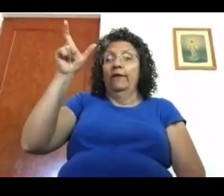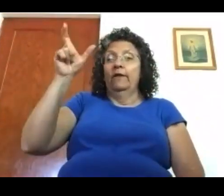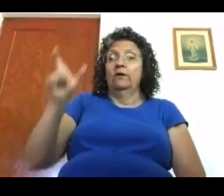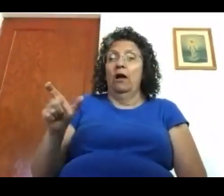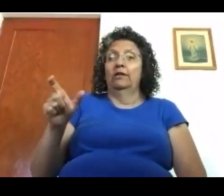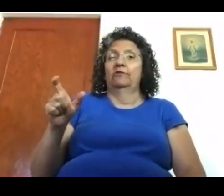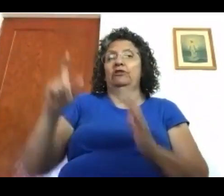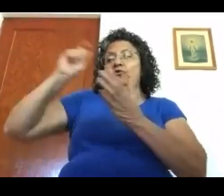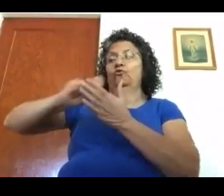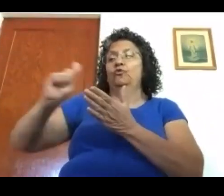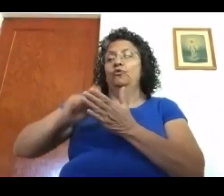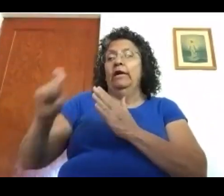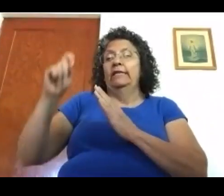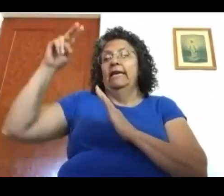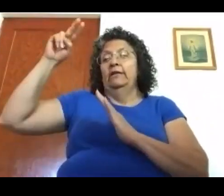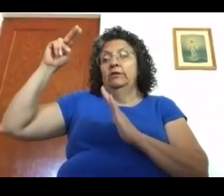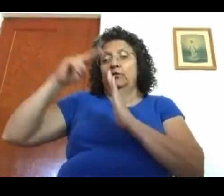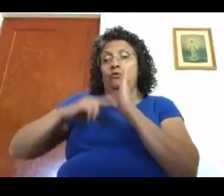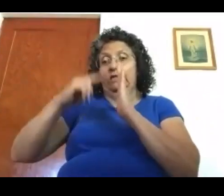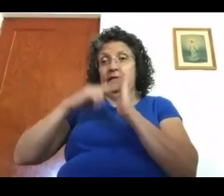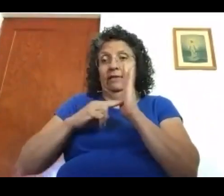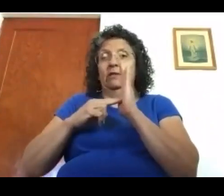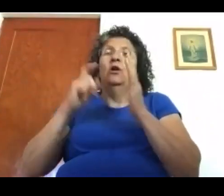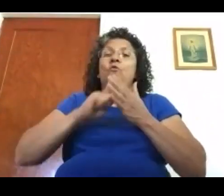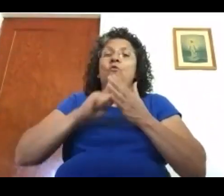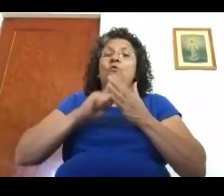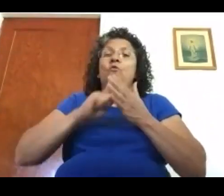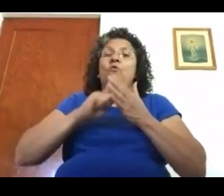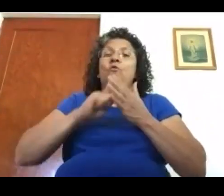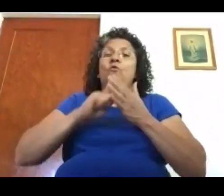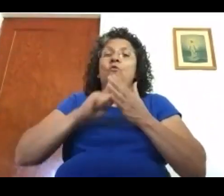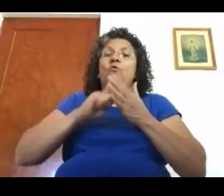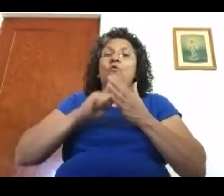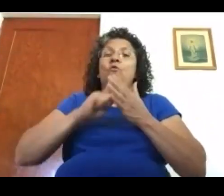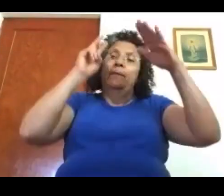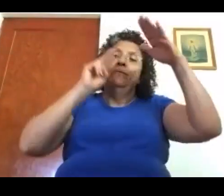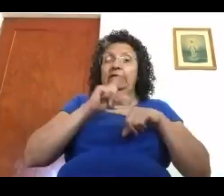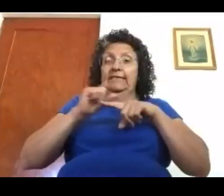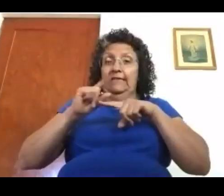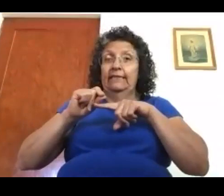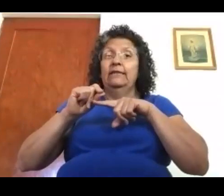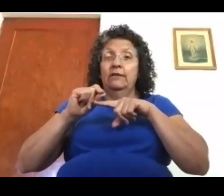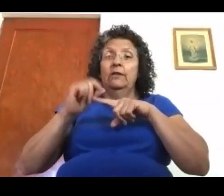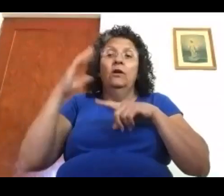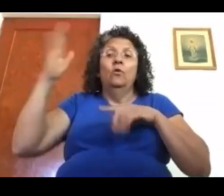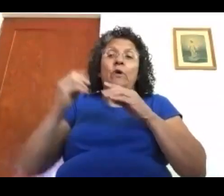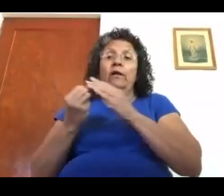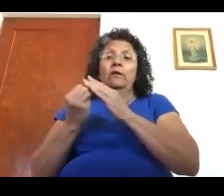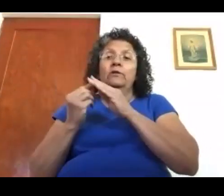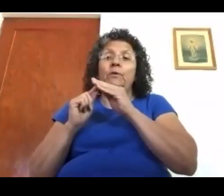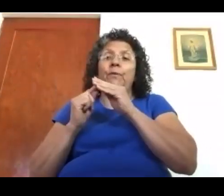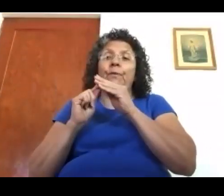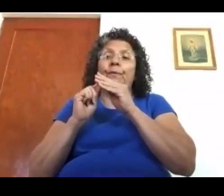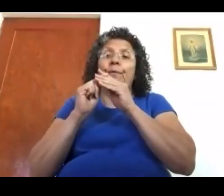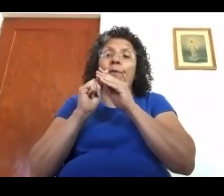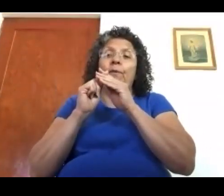read. Write a prediction of when your seeds will sprout. Now you could